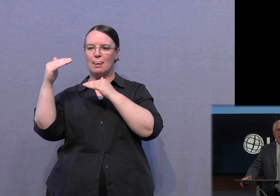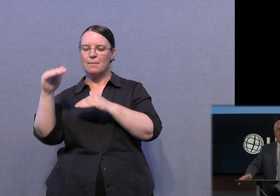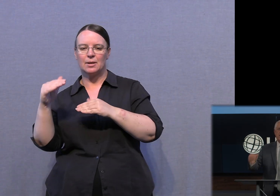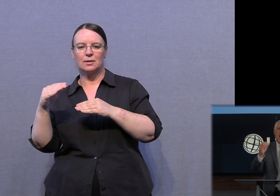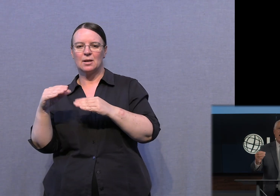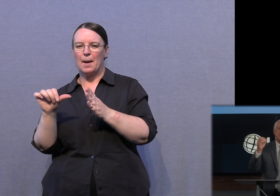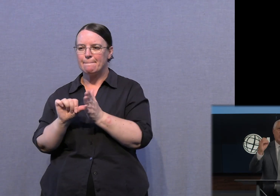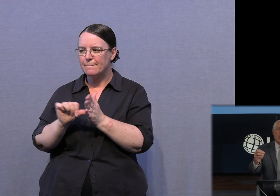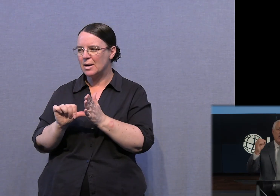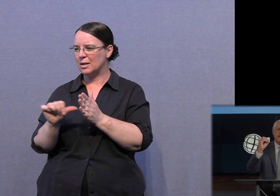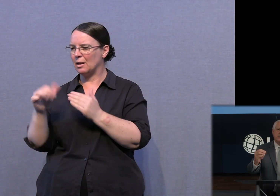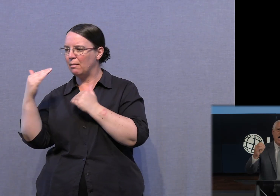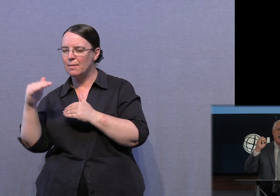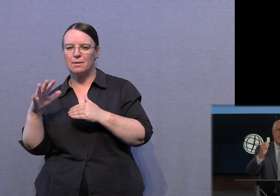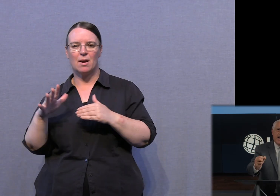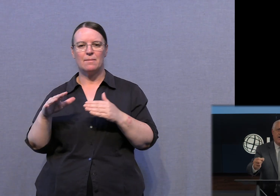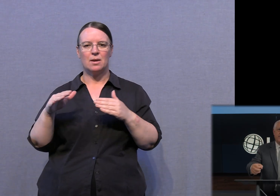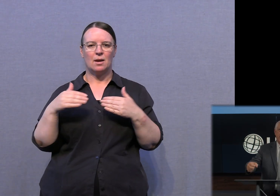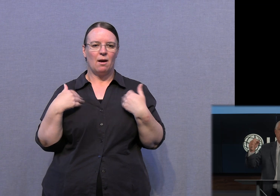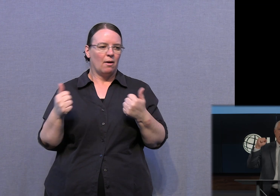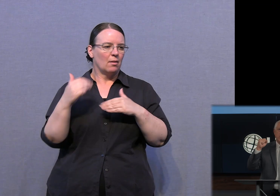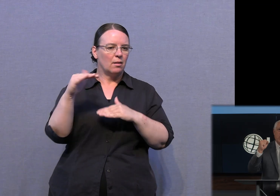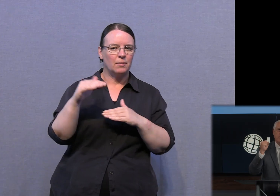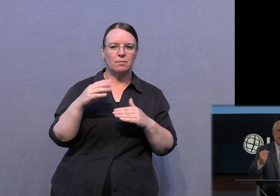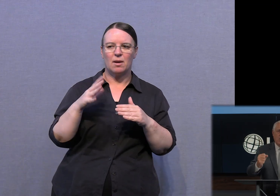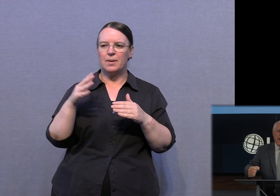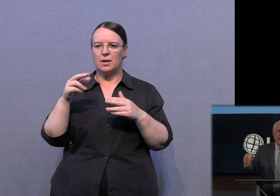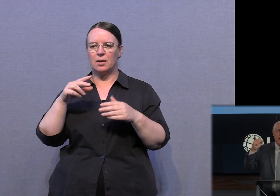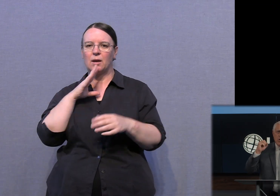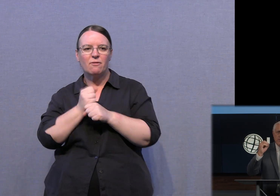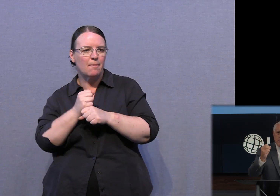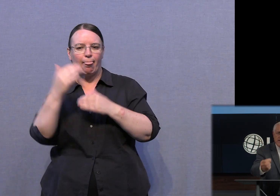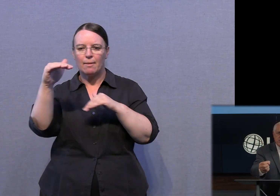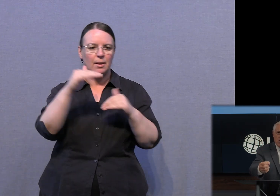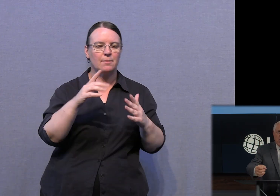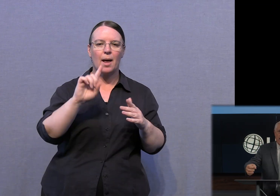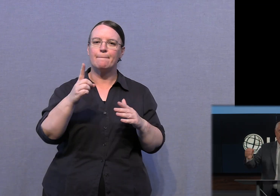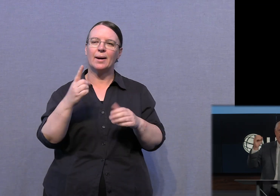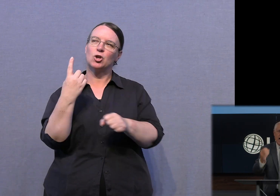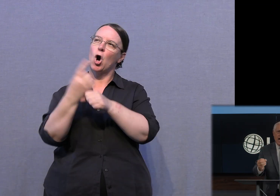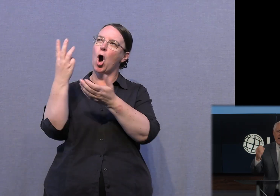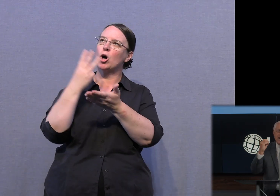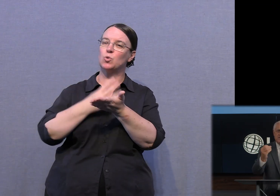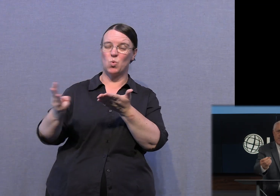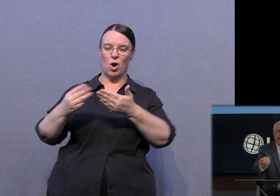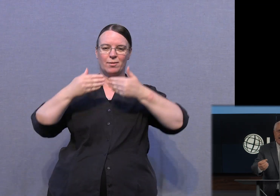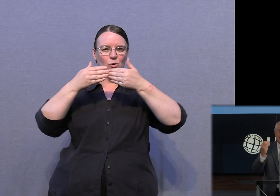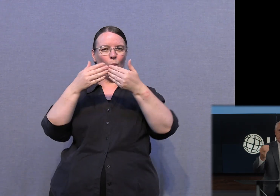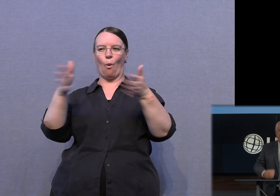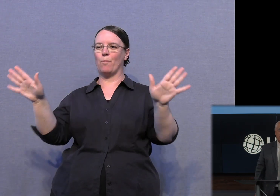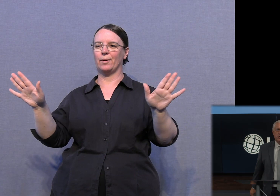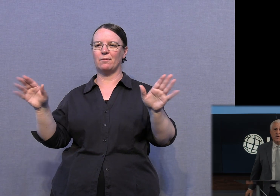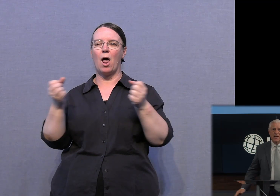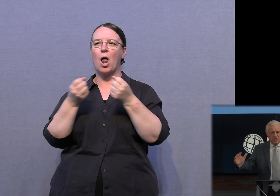socially, but God's word is not bound. God will make a way where there is no way. God has a plan.